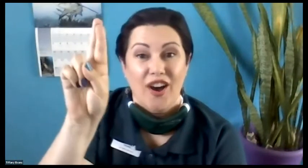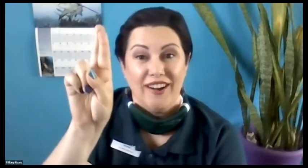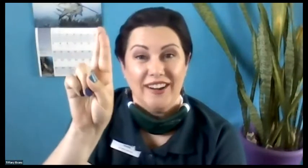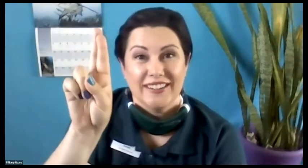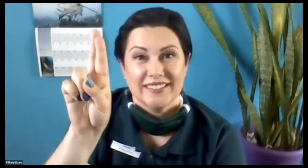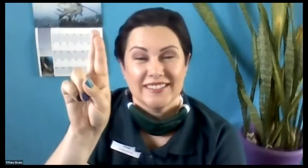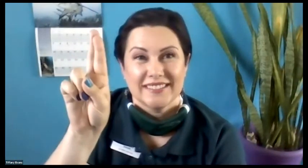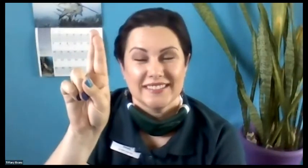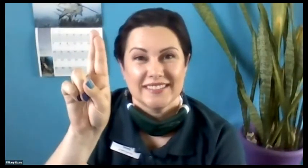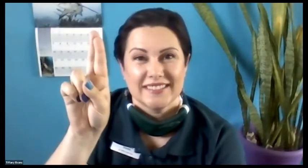R,